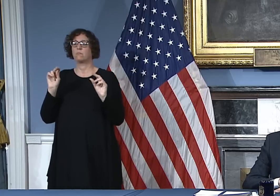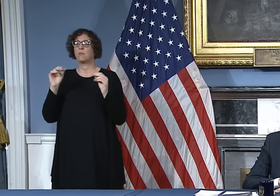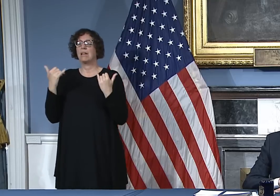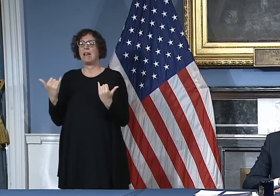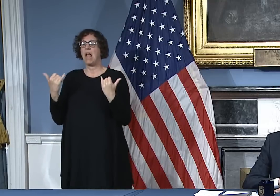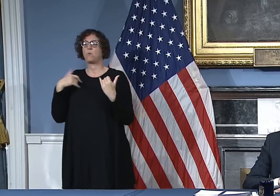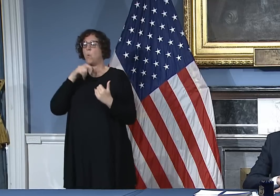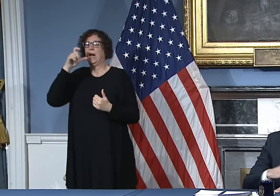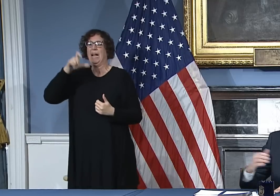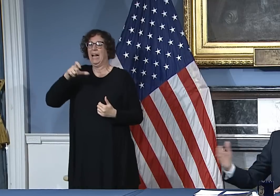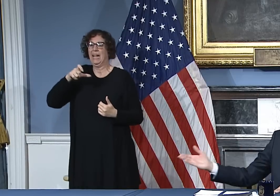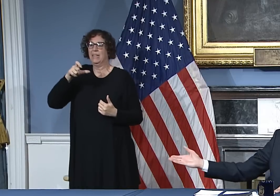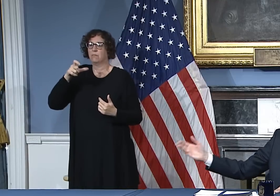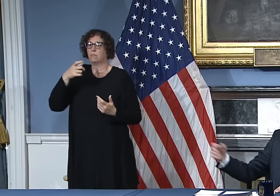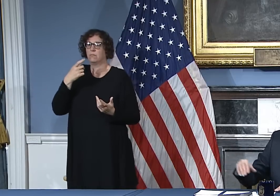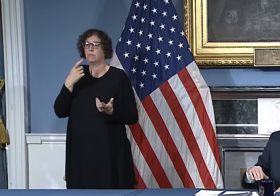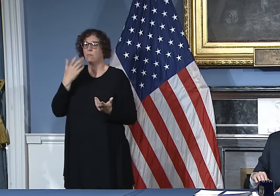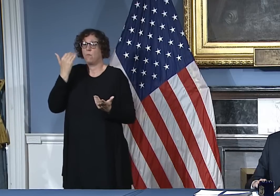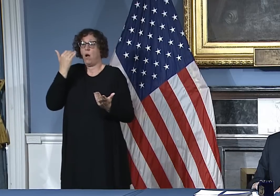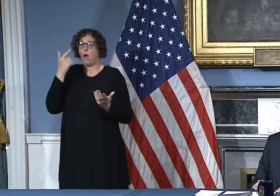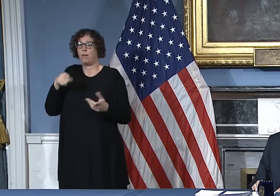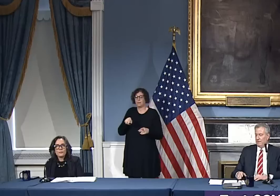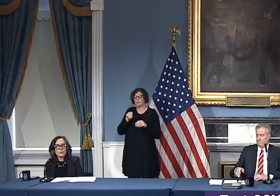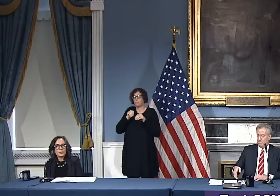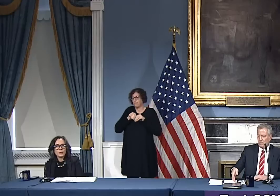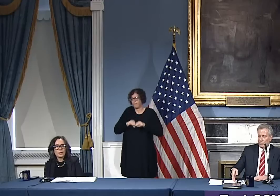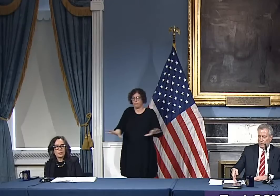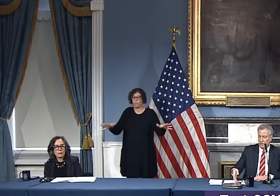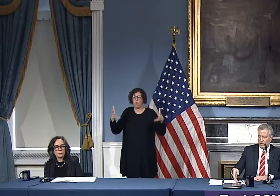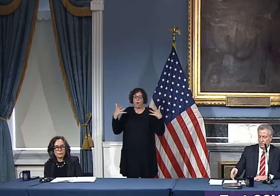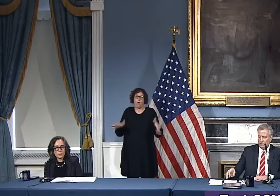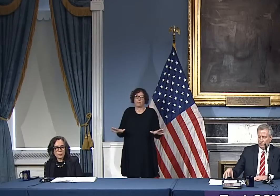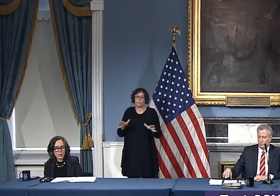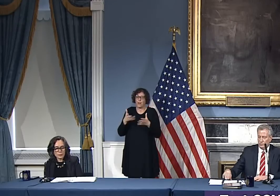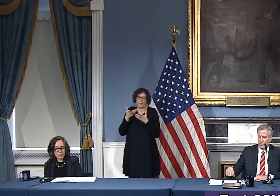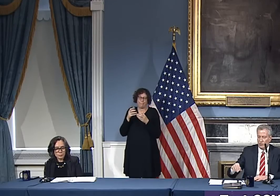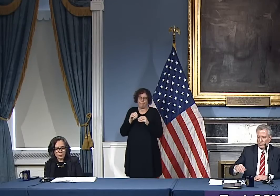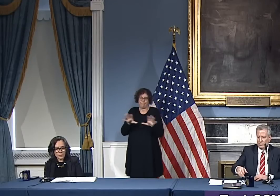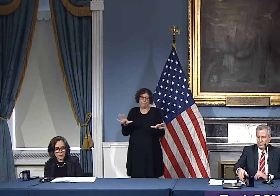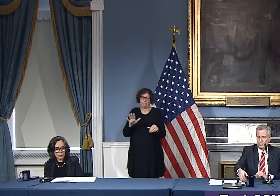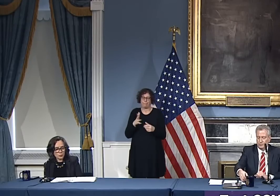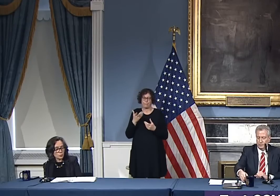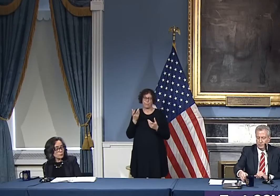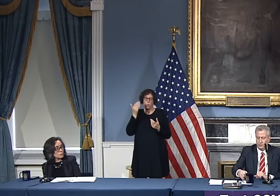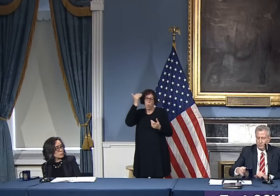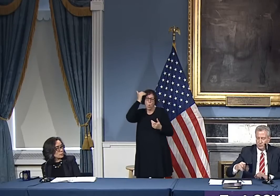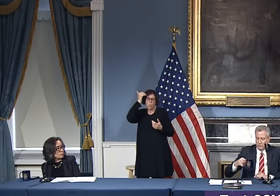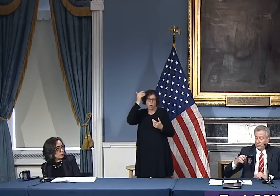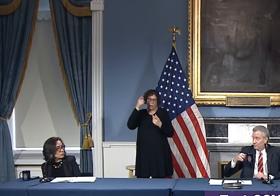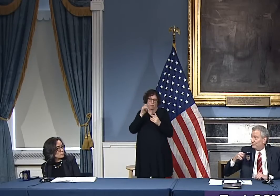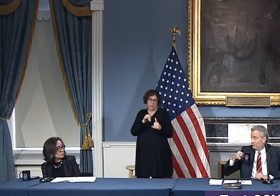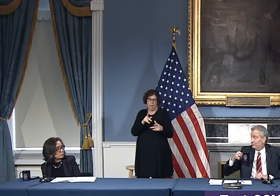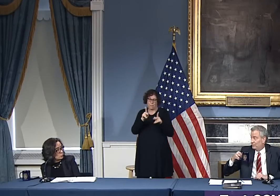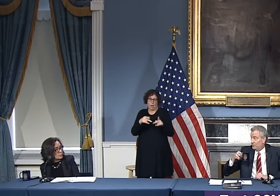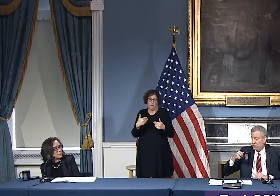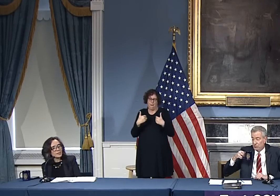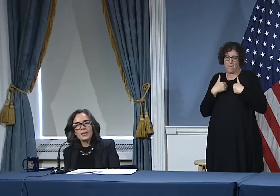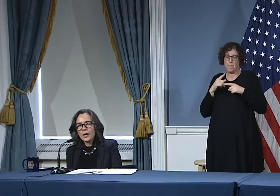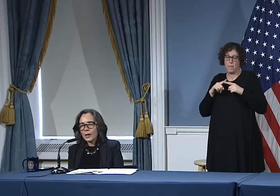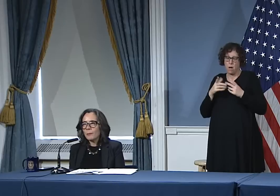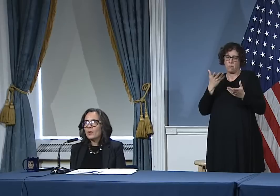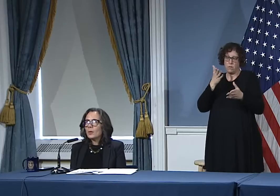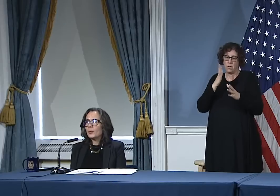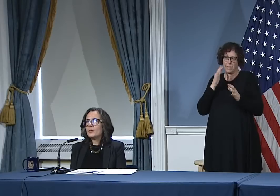sheer spread that we're experiencing overall. Right. As I've been saying for the past couple of days, which feels like the past couple of